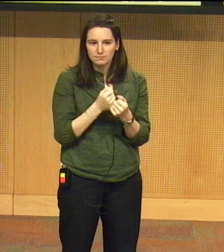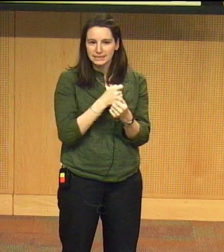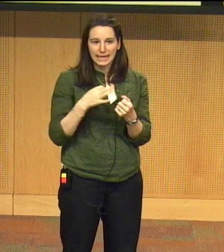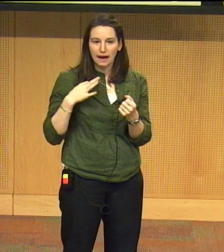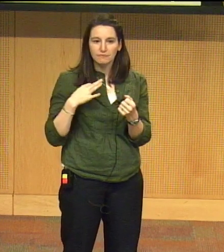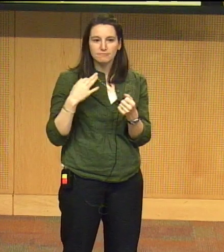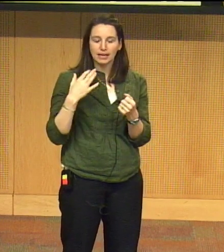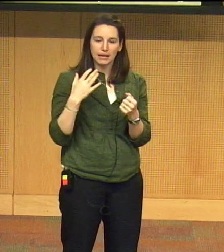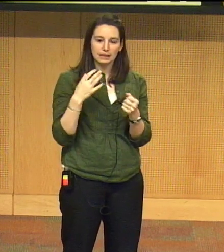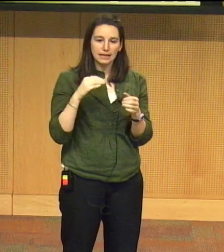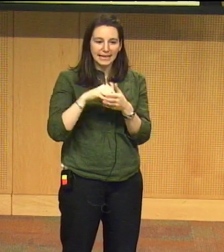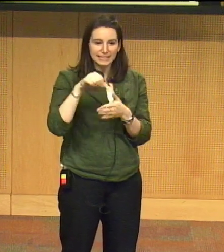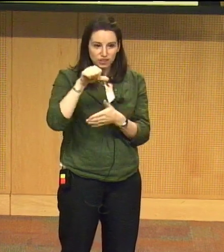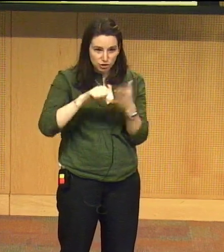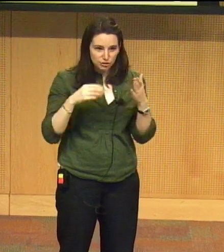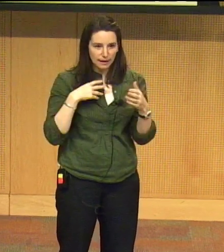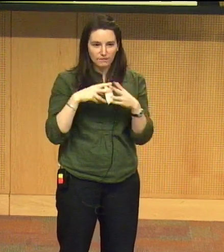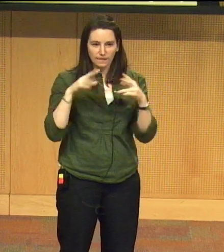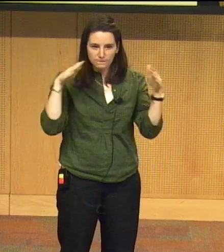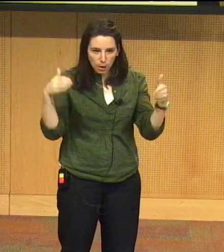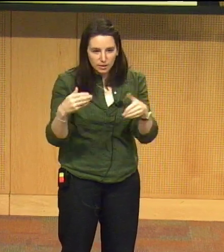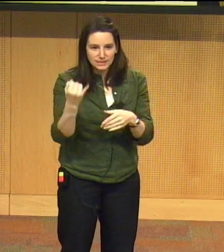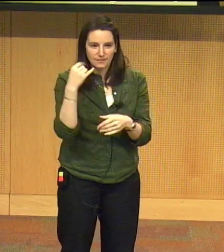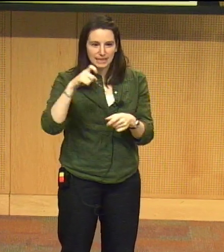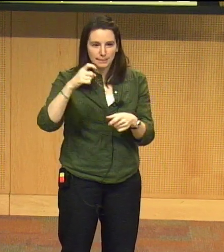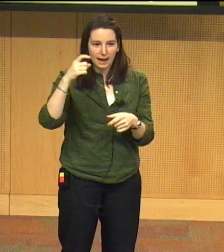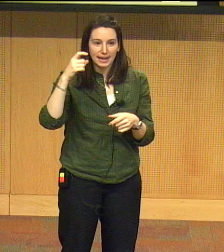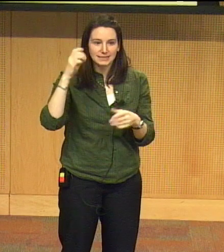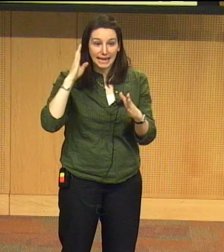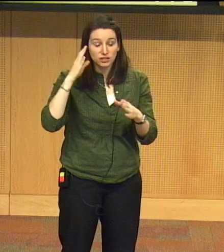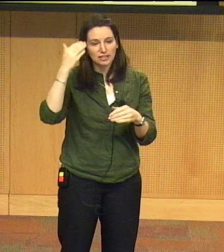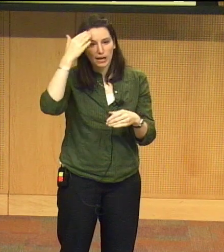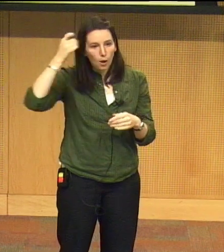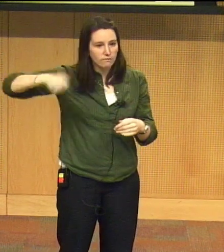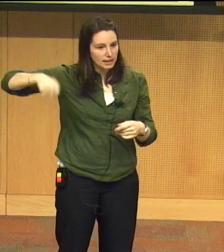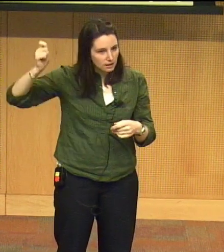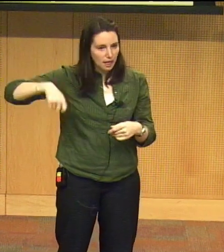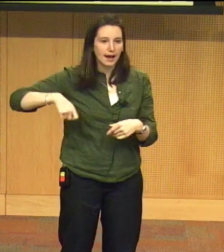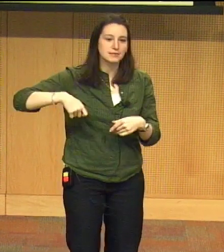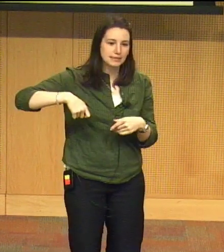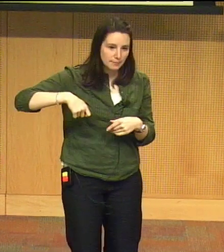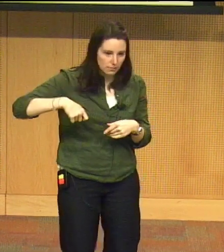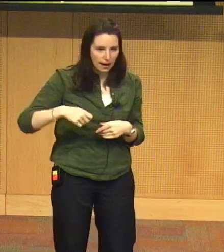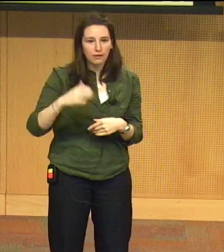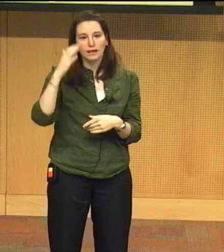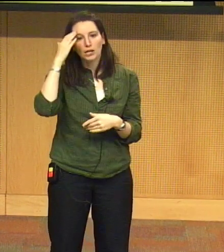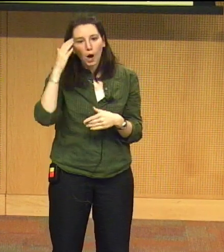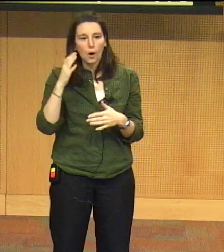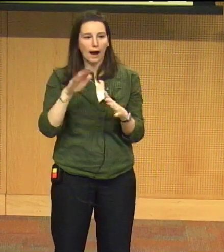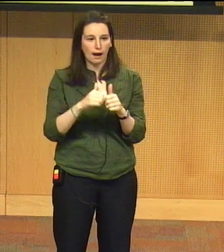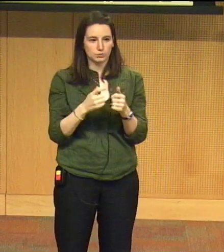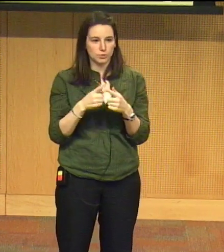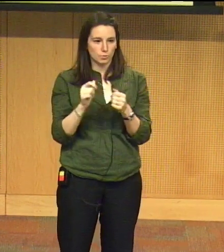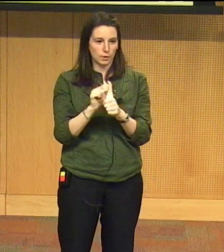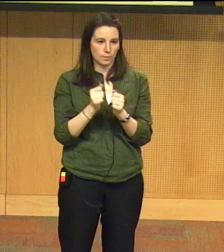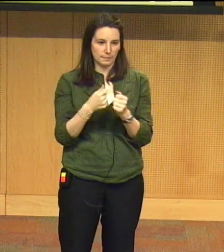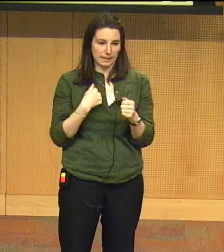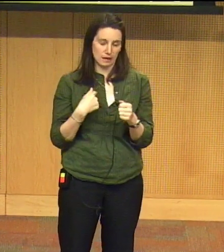staff. And in the surgery, I'm very focused. If they need my attention, they know flick the light, stay off the ground. They know how to work with me.